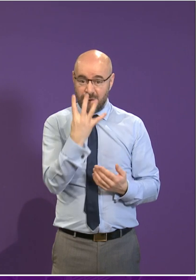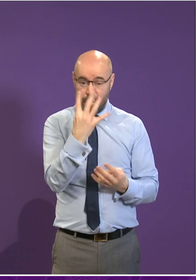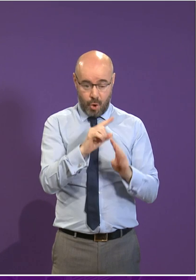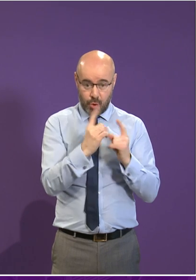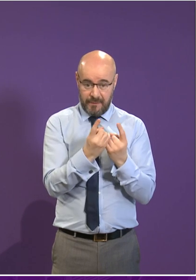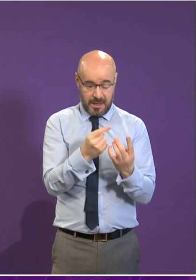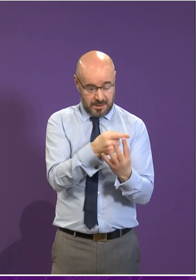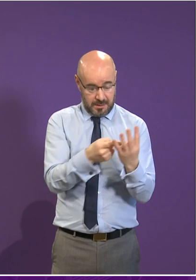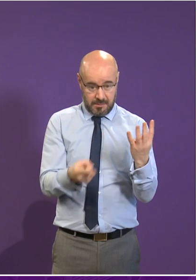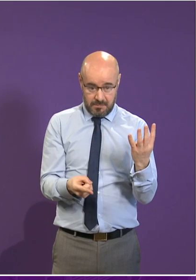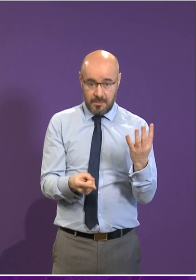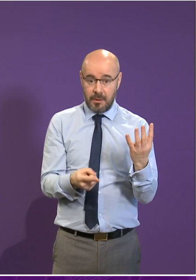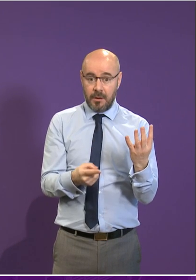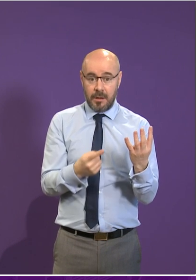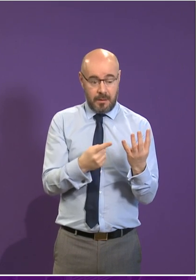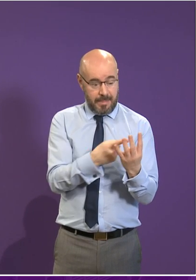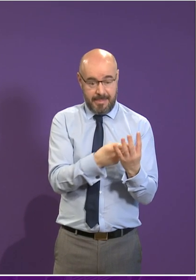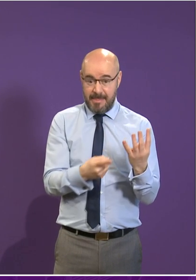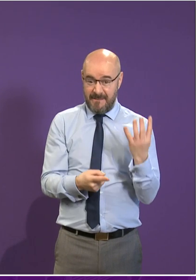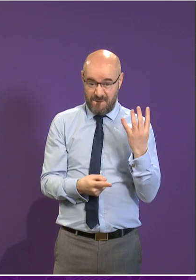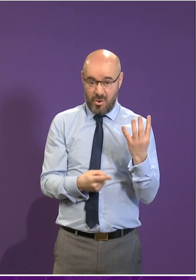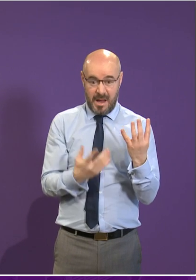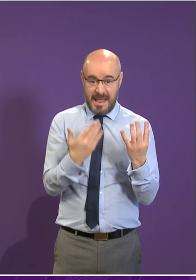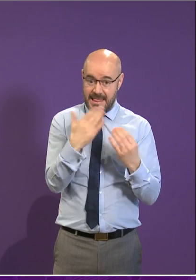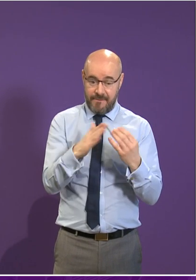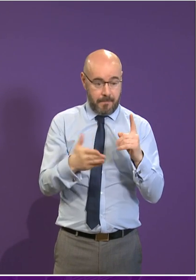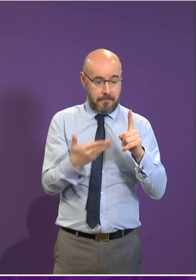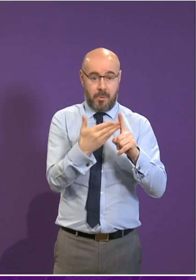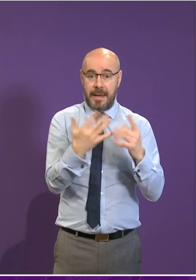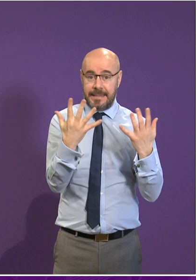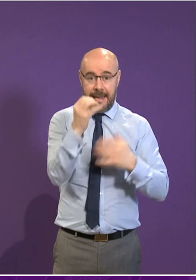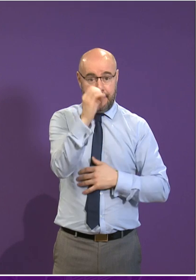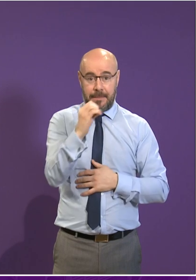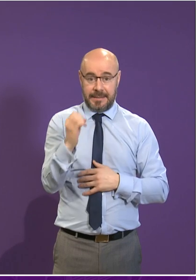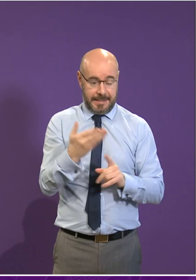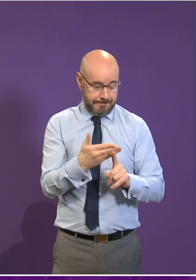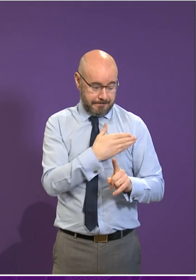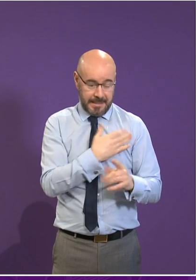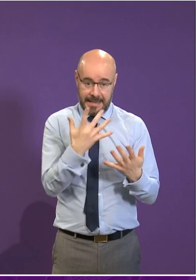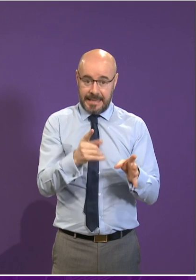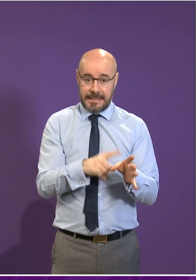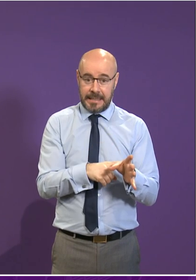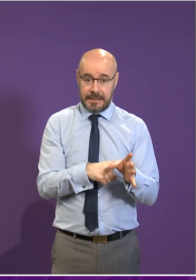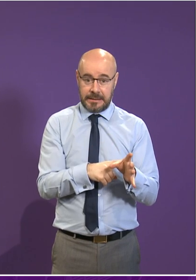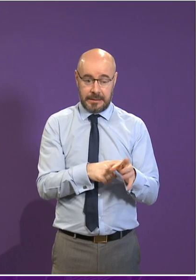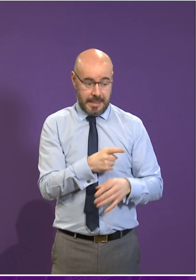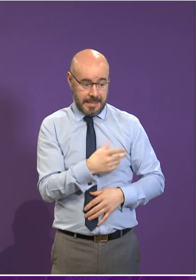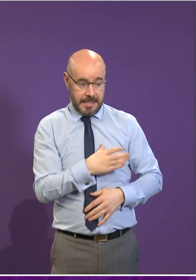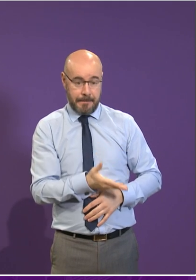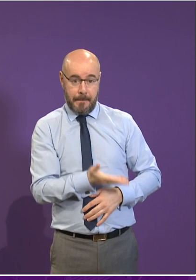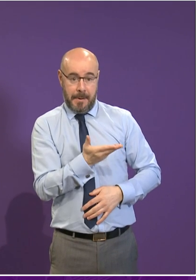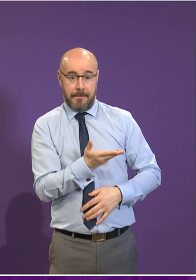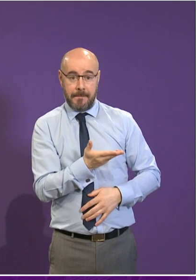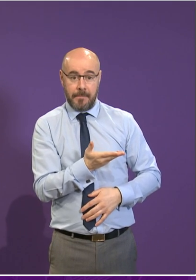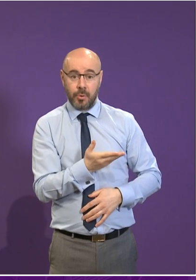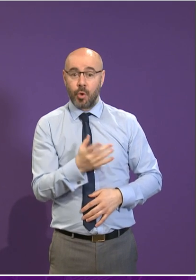Aberdeen, Edinburgh and St Andrews, have never reached 10% in the previous 10 years. So what work